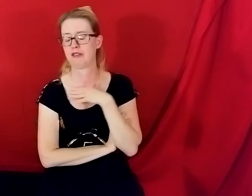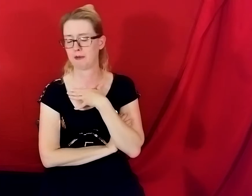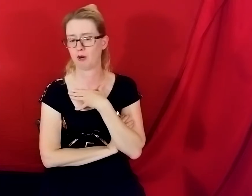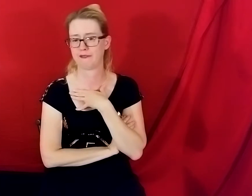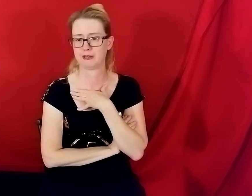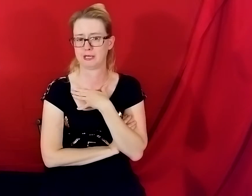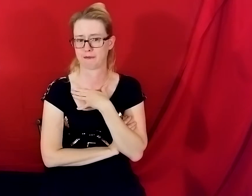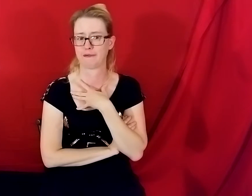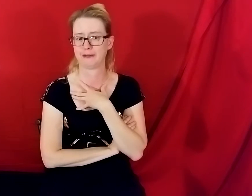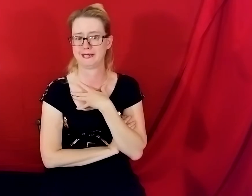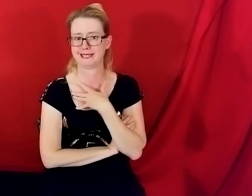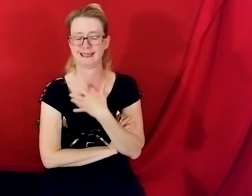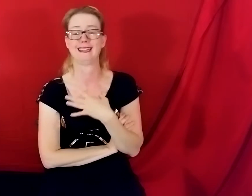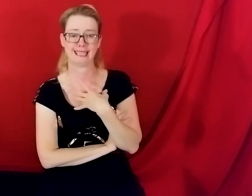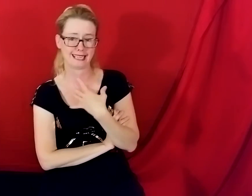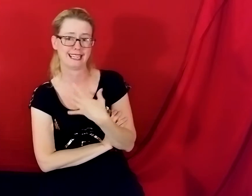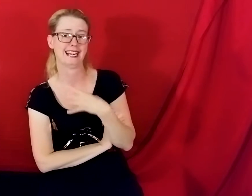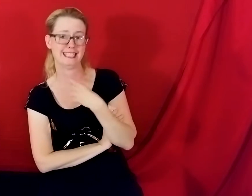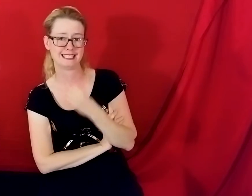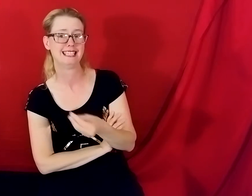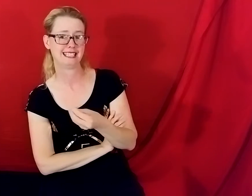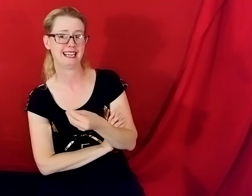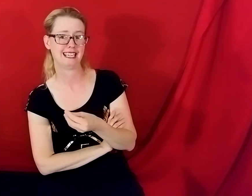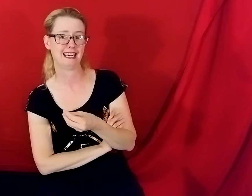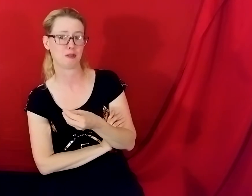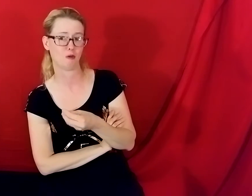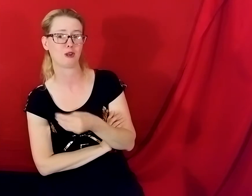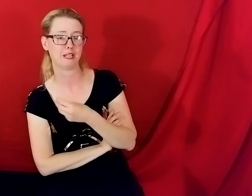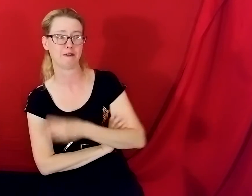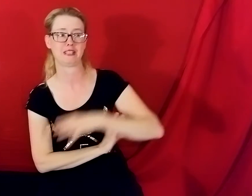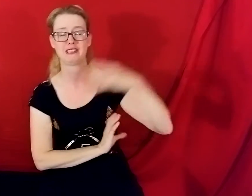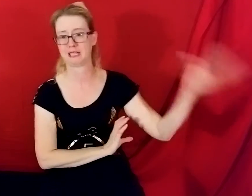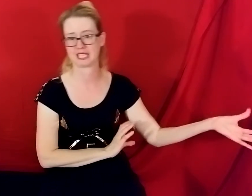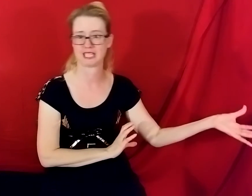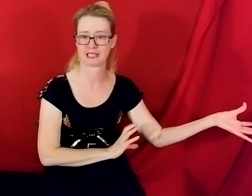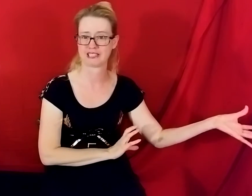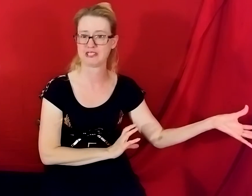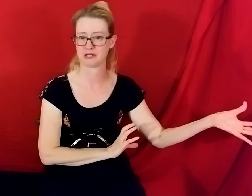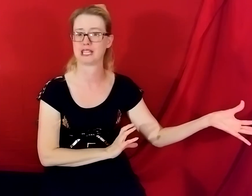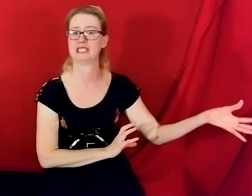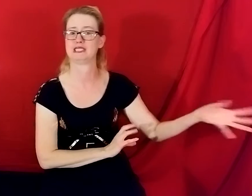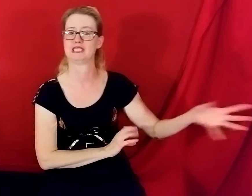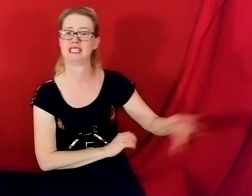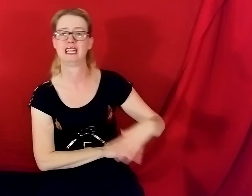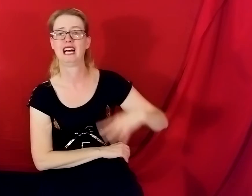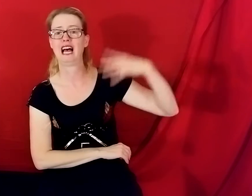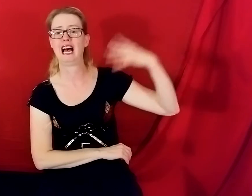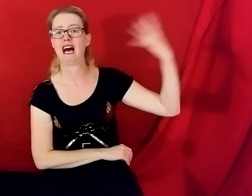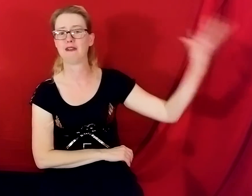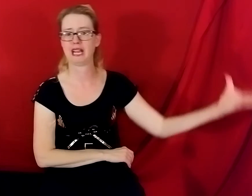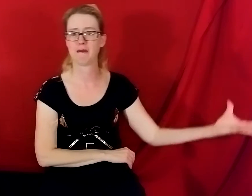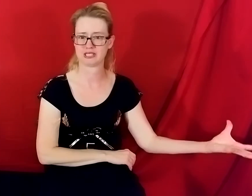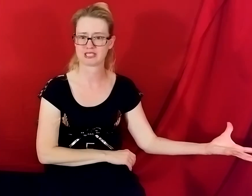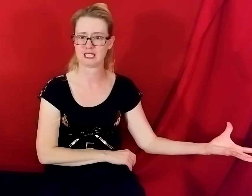point of view reviewing this i think i kind of thought i was more agreeing with the the these two guys and how they were discussing about